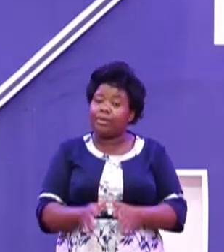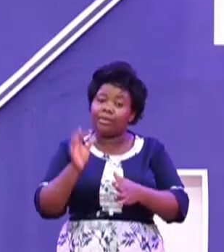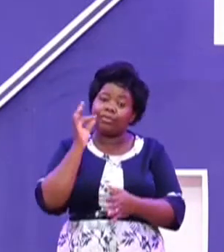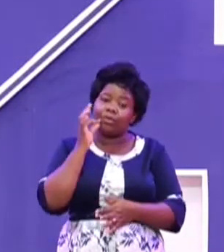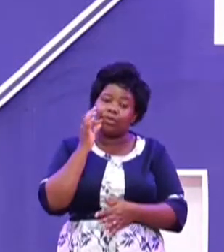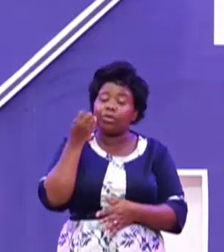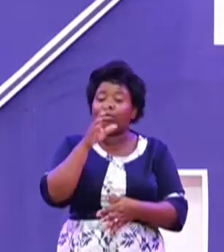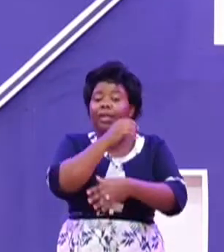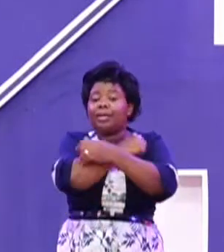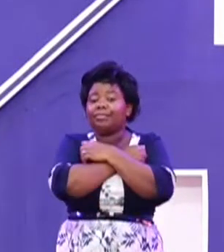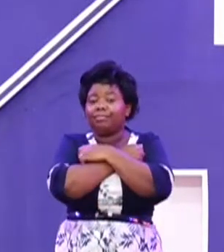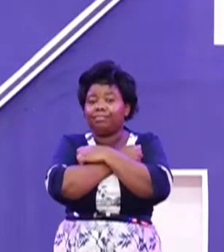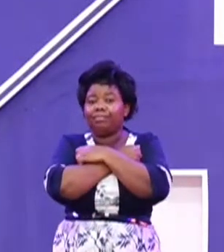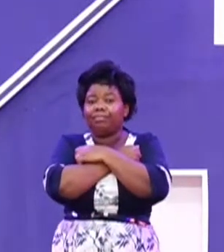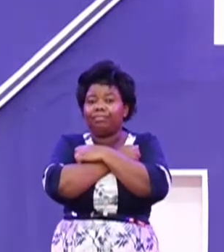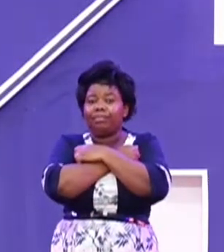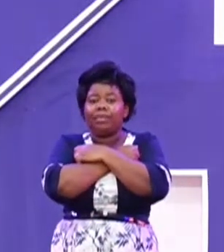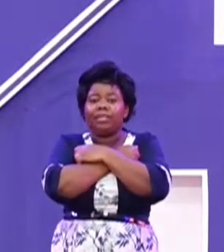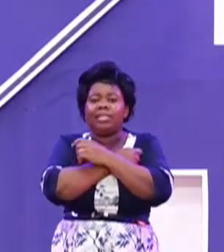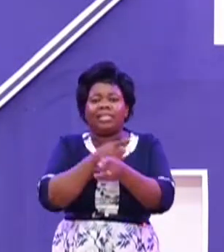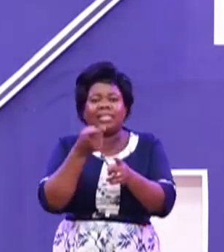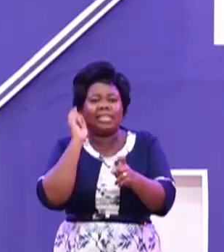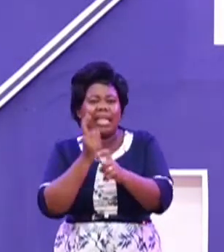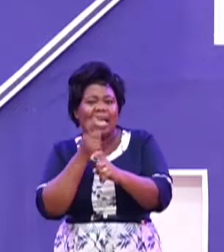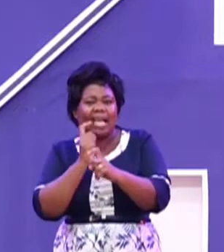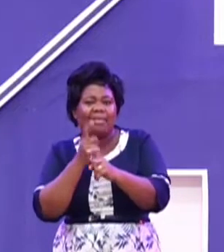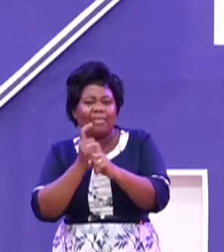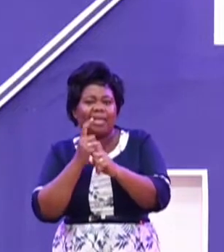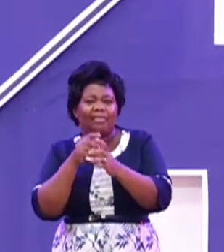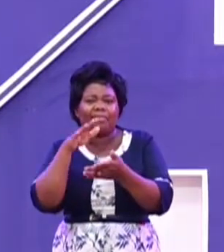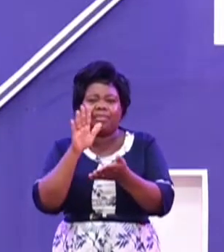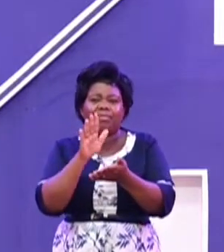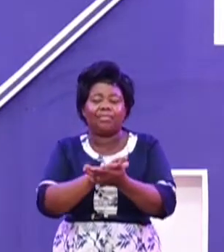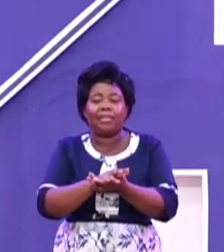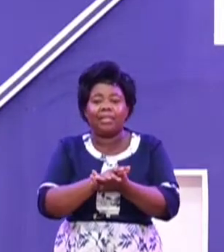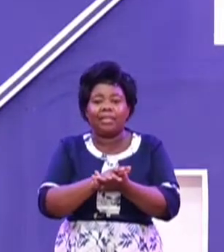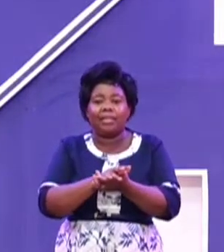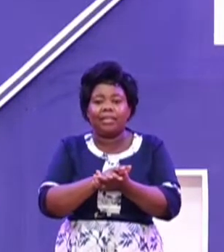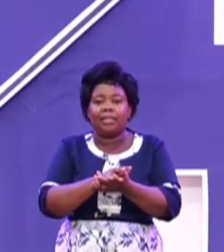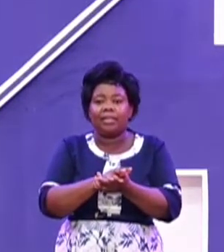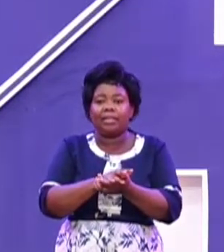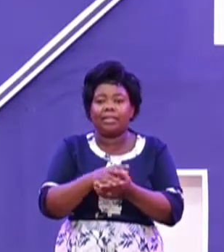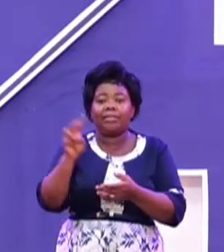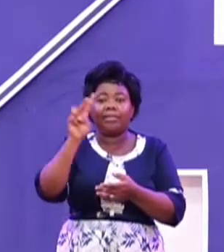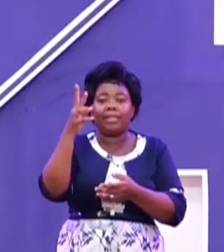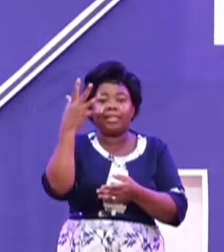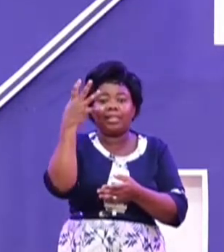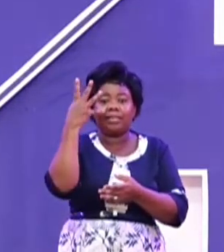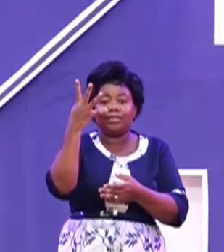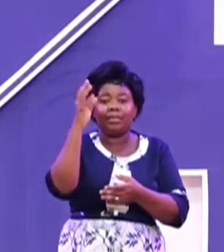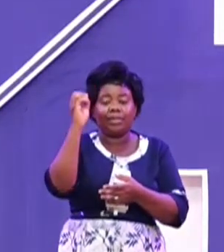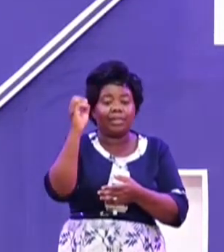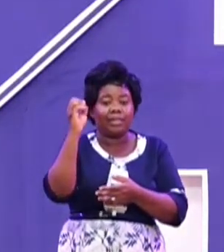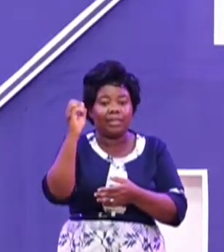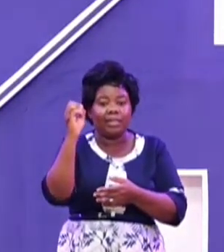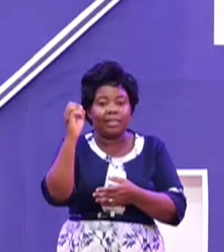Bearing fruit of love. This is what hurt. This is the marking guide in verse 40. And the